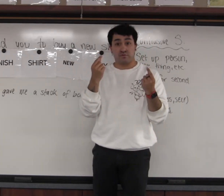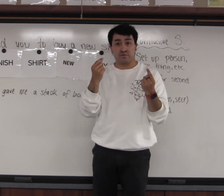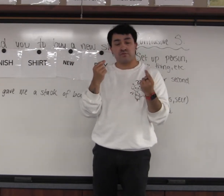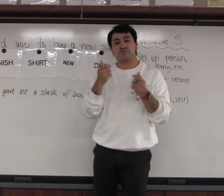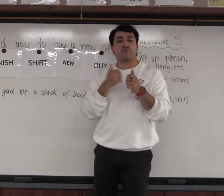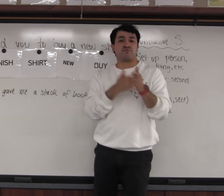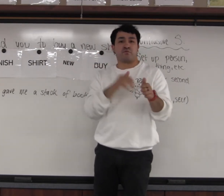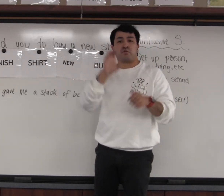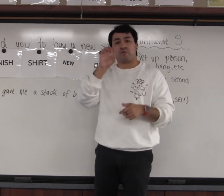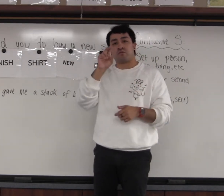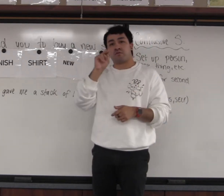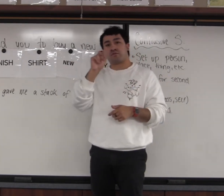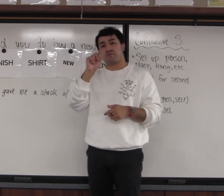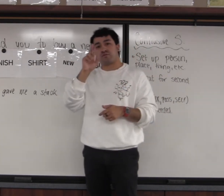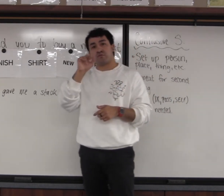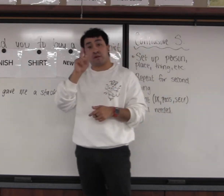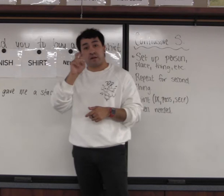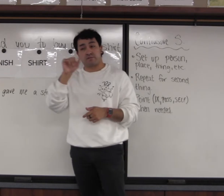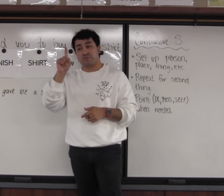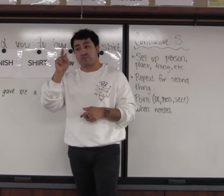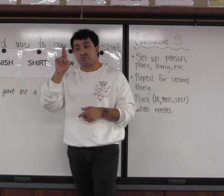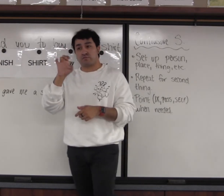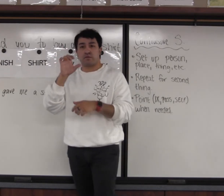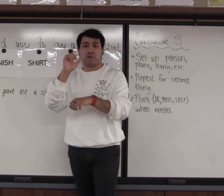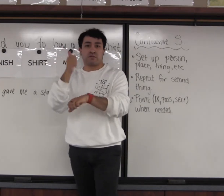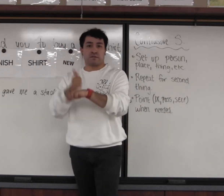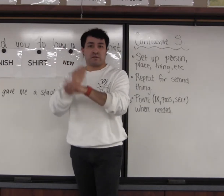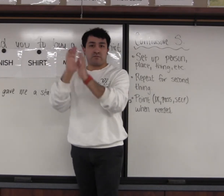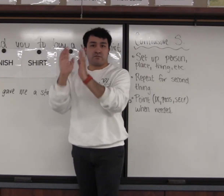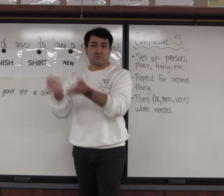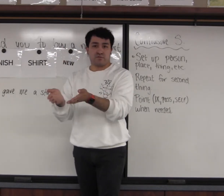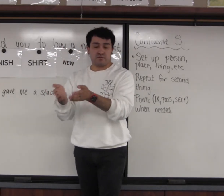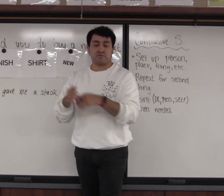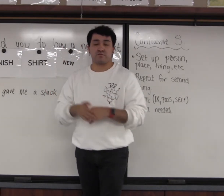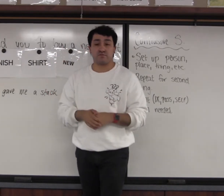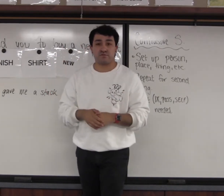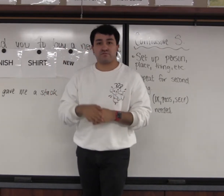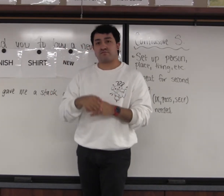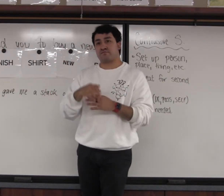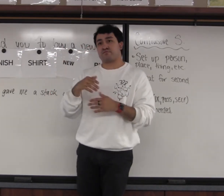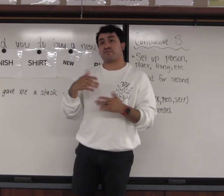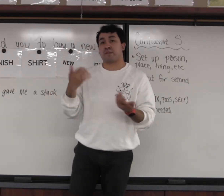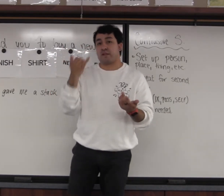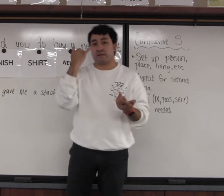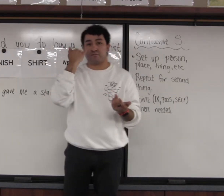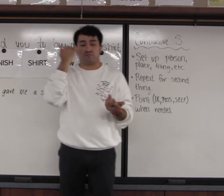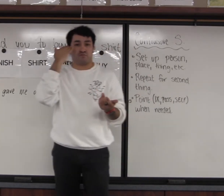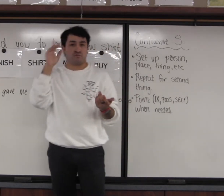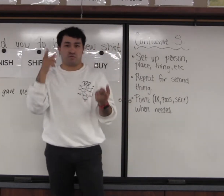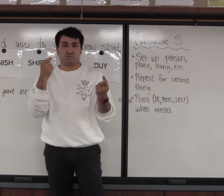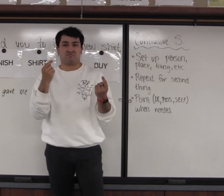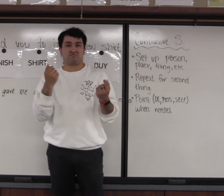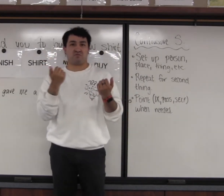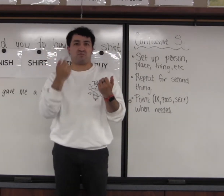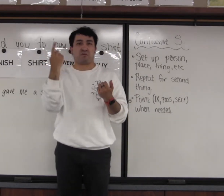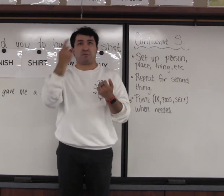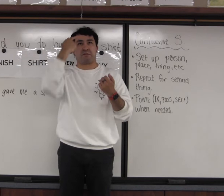it came from a person not in the room to somebody else. So as always, again, the first thing we're going to do, we need to set the people